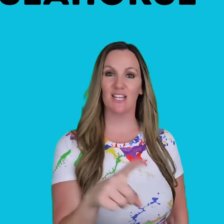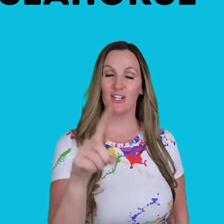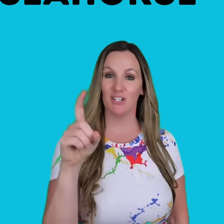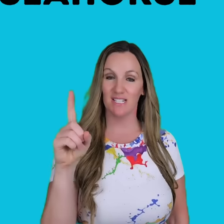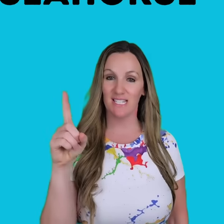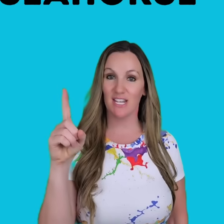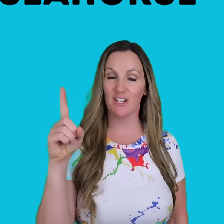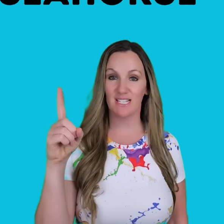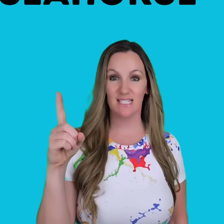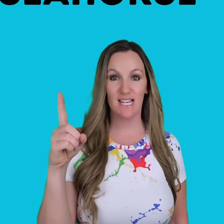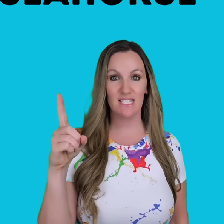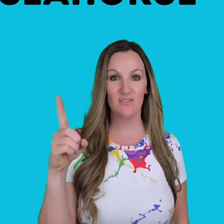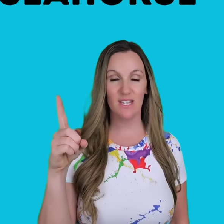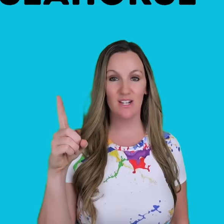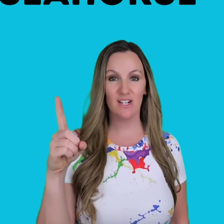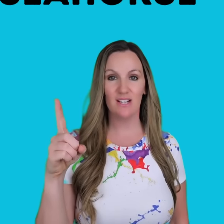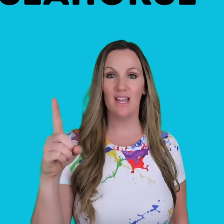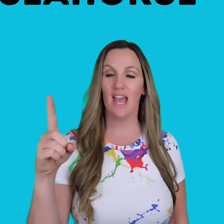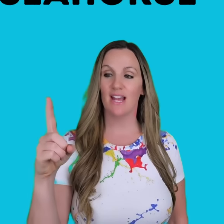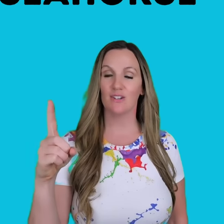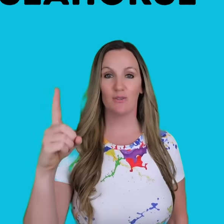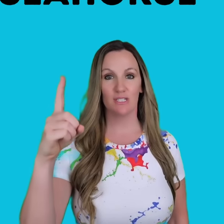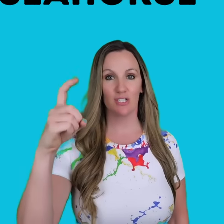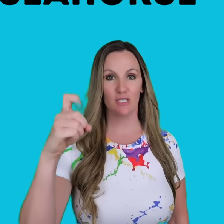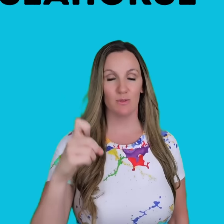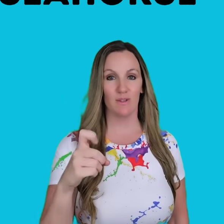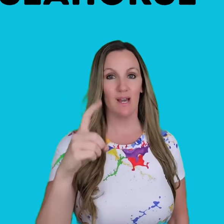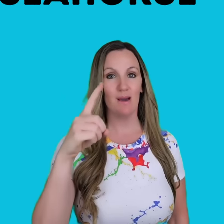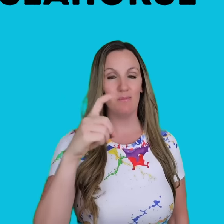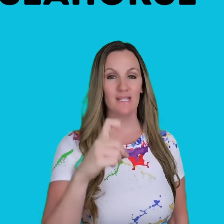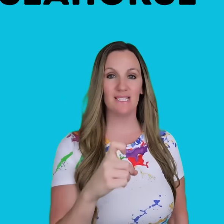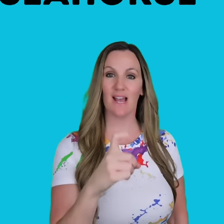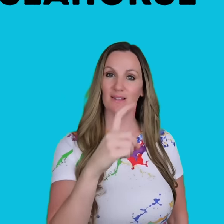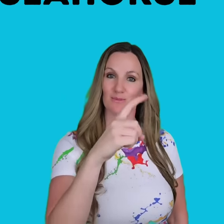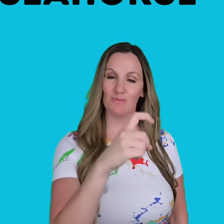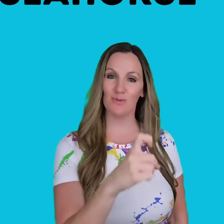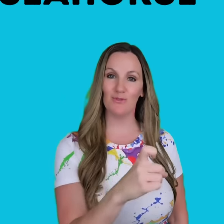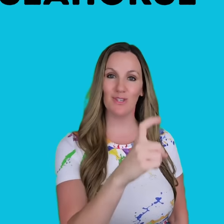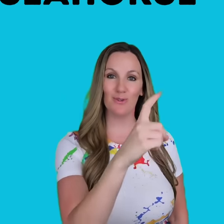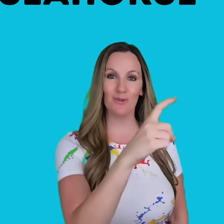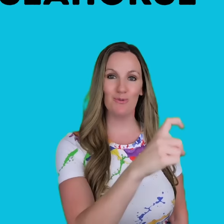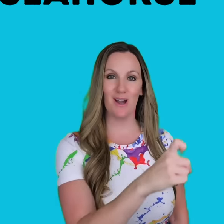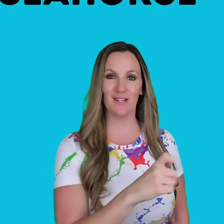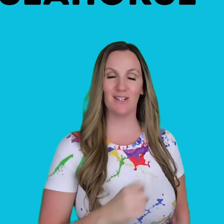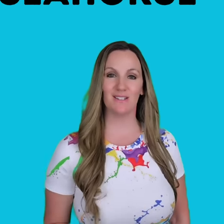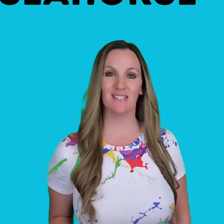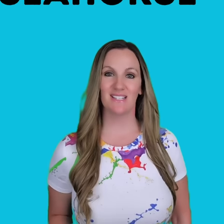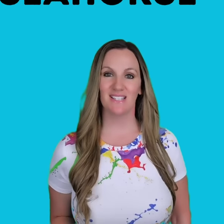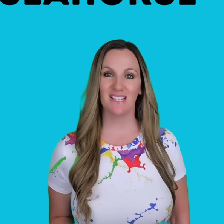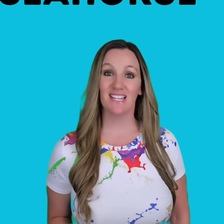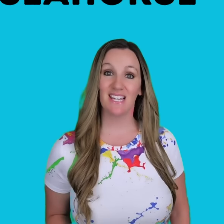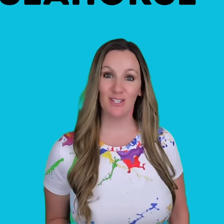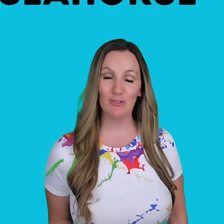going to take your index finger and you're going to just move it up and down as we move it through the water. Can you try